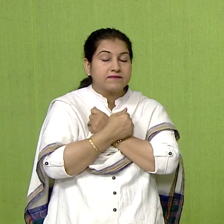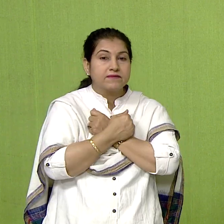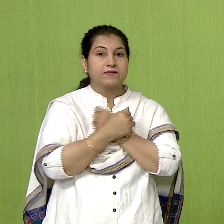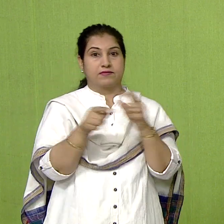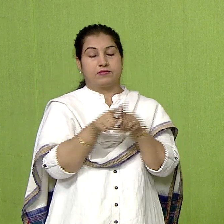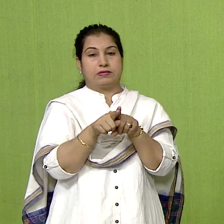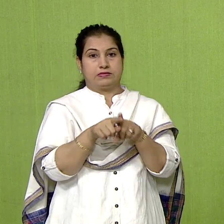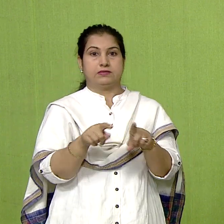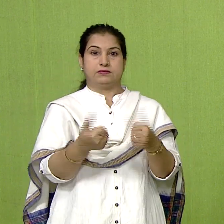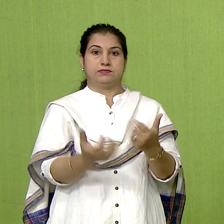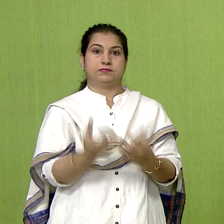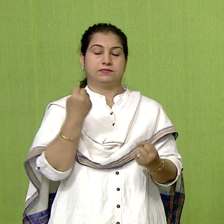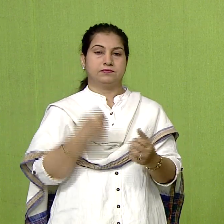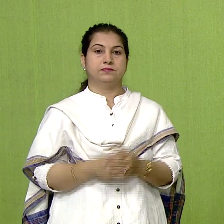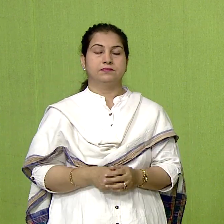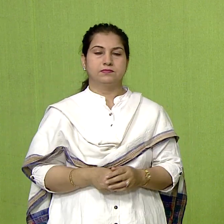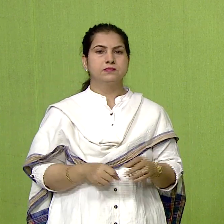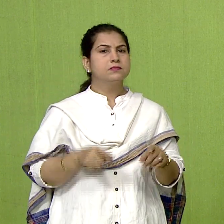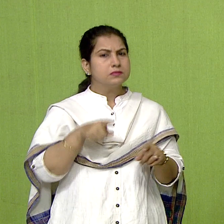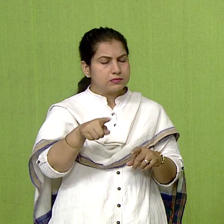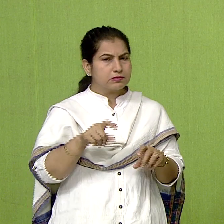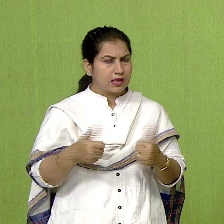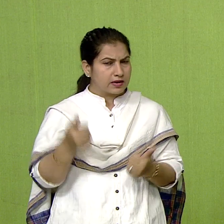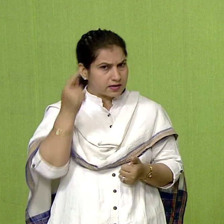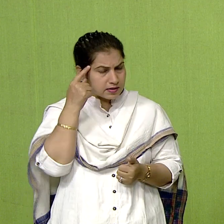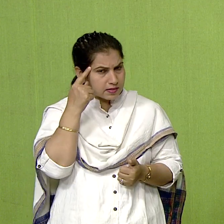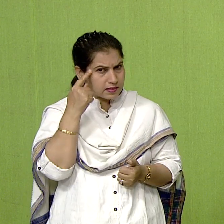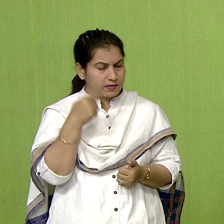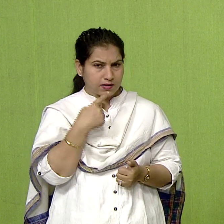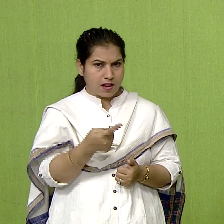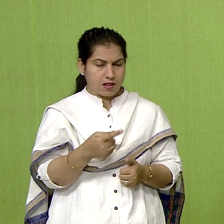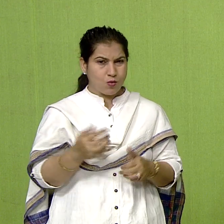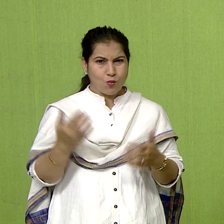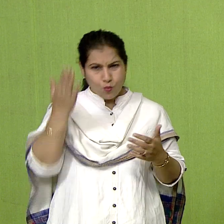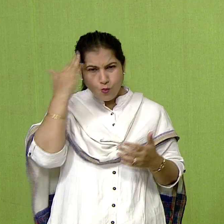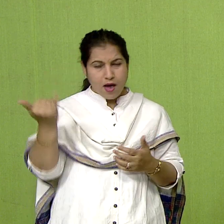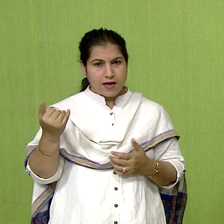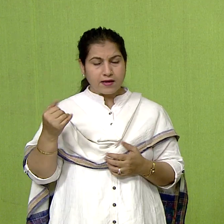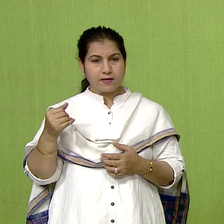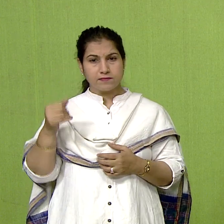Dear learners, can you tell why the British stopped supporting the Congress